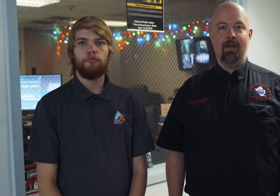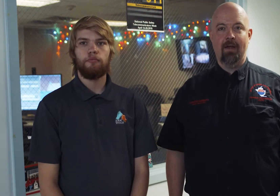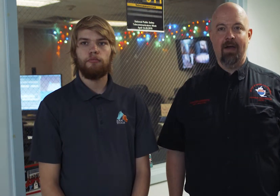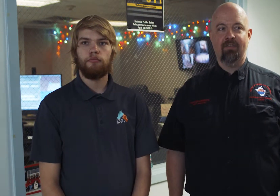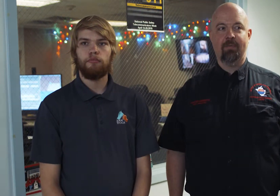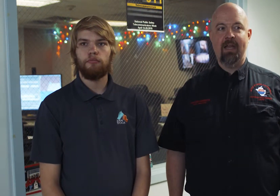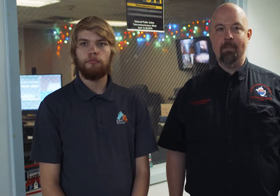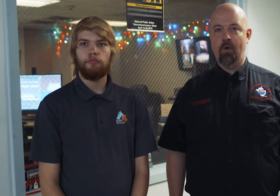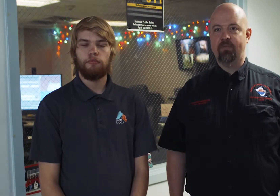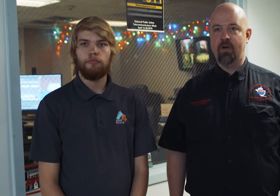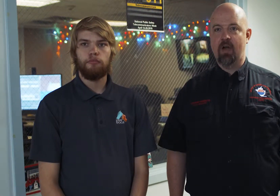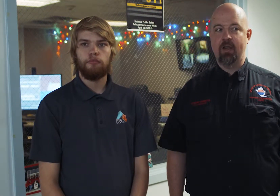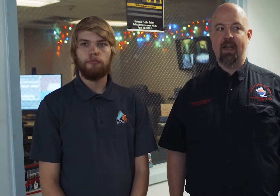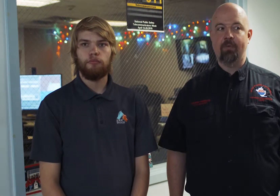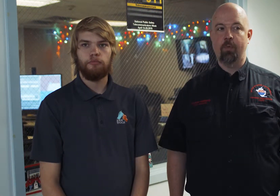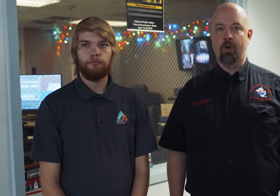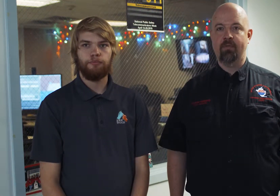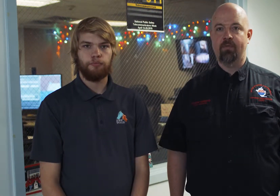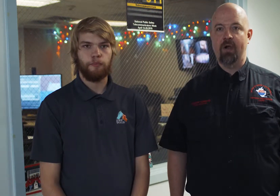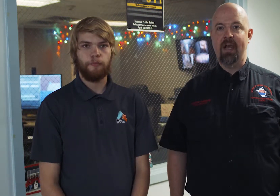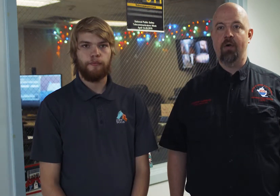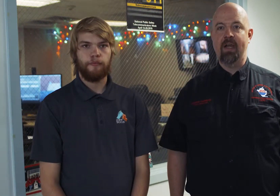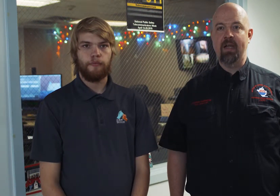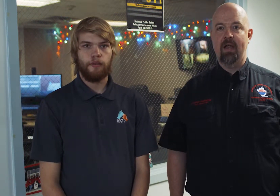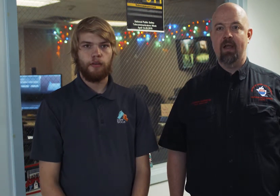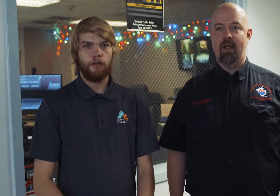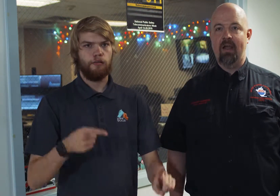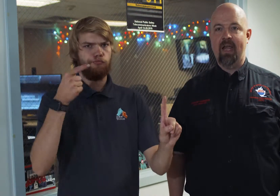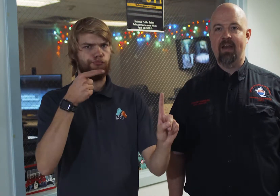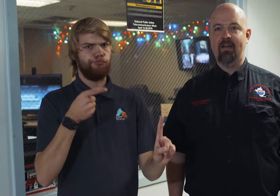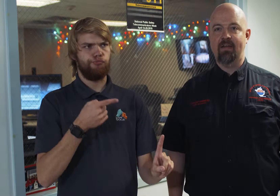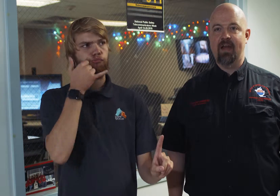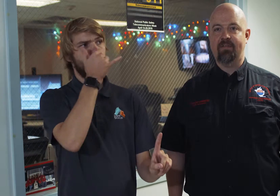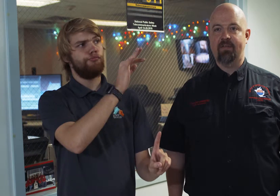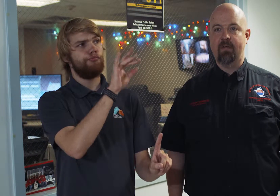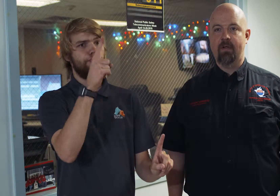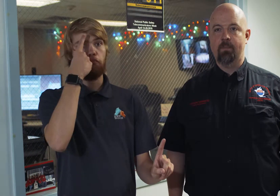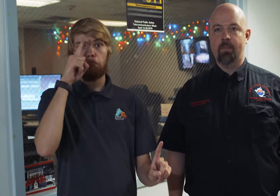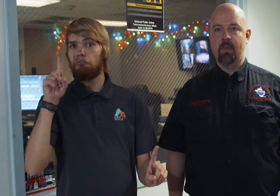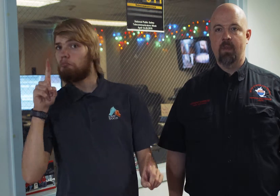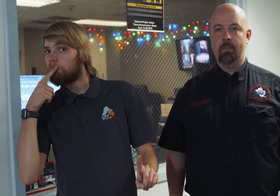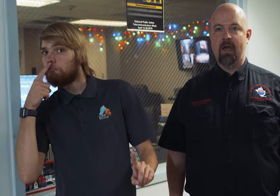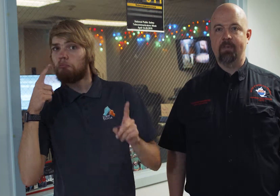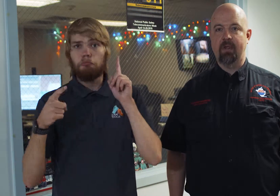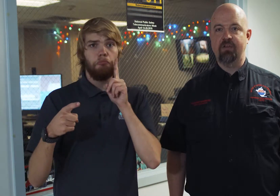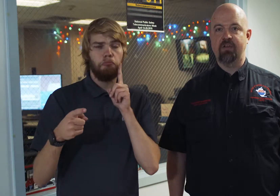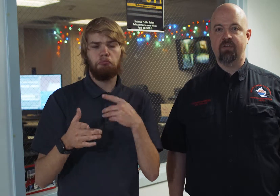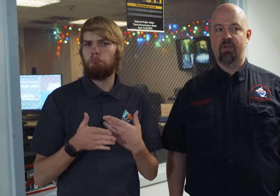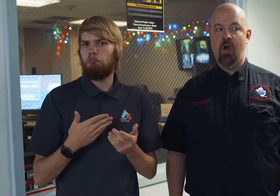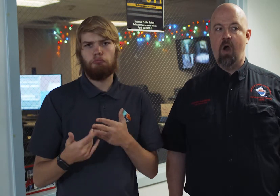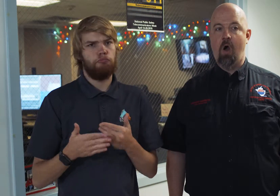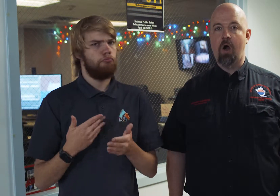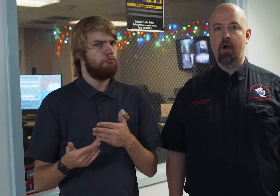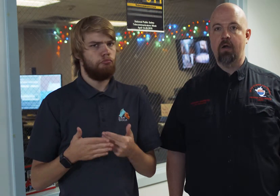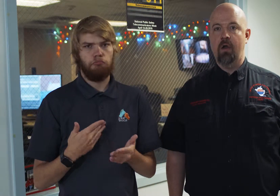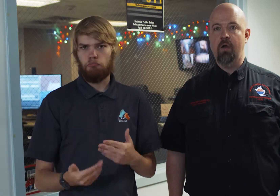All right, some key points for calling 911 for hearing and deaf populations are: know